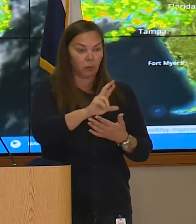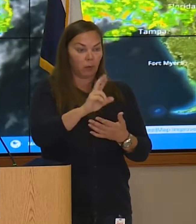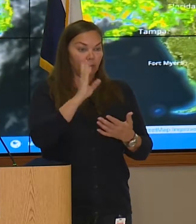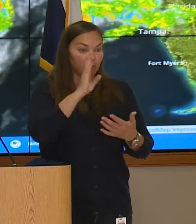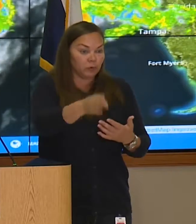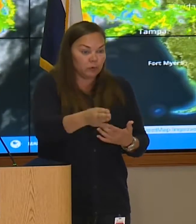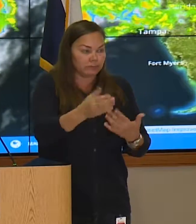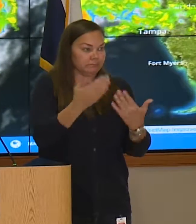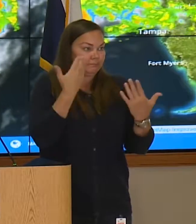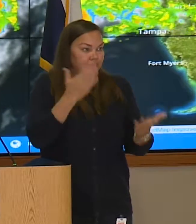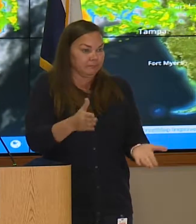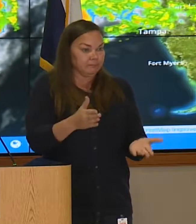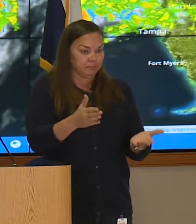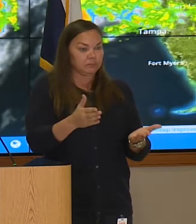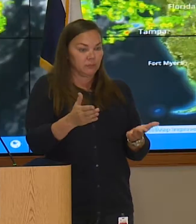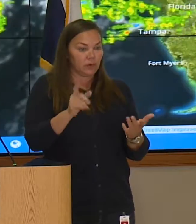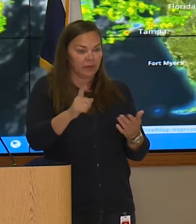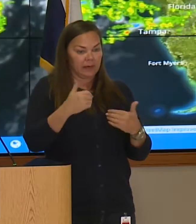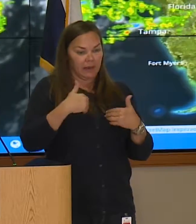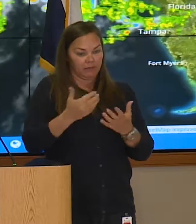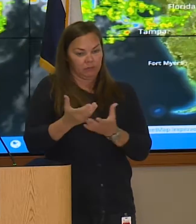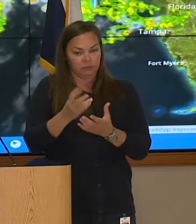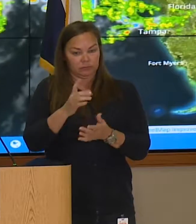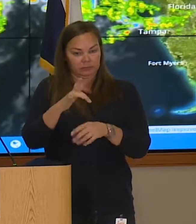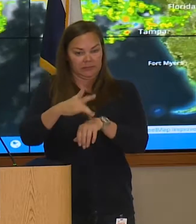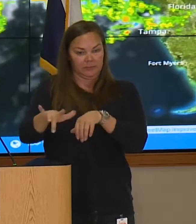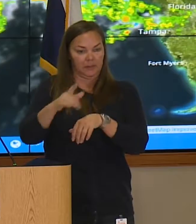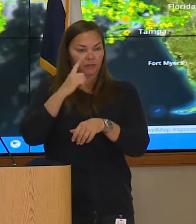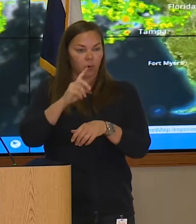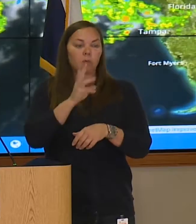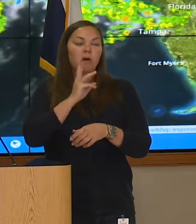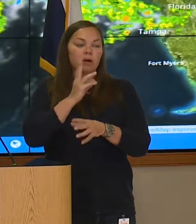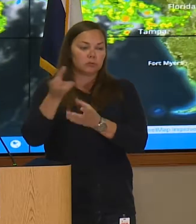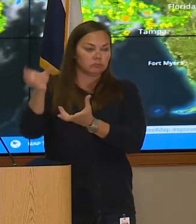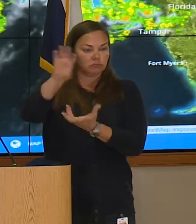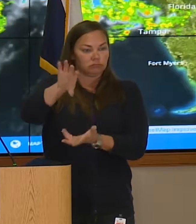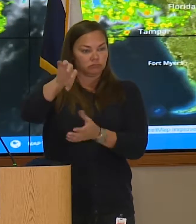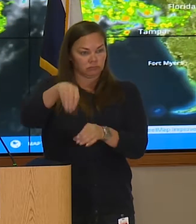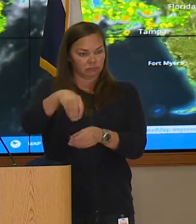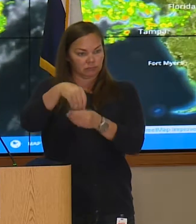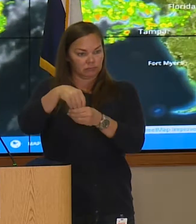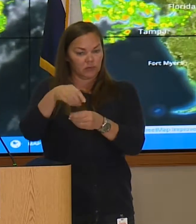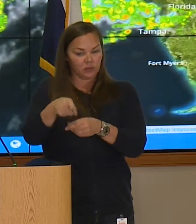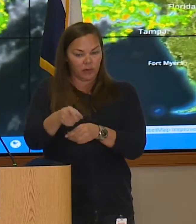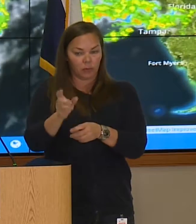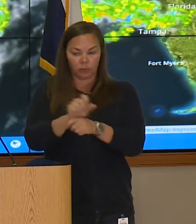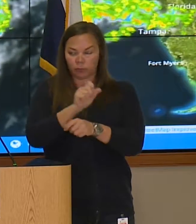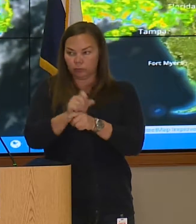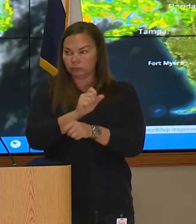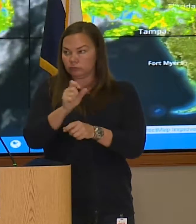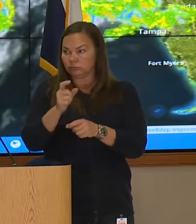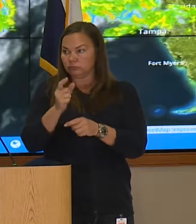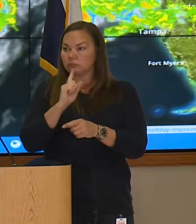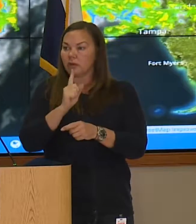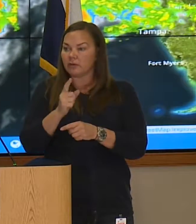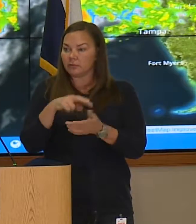in the future beyond that, so that we can ensure the dams operate as intended.